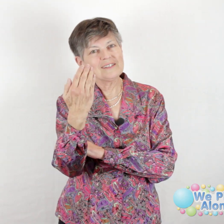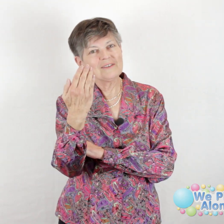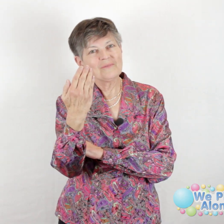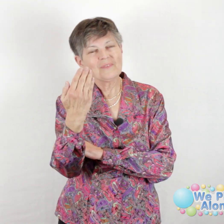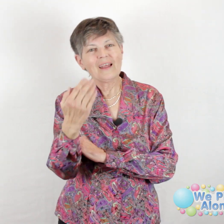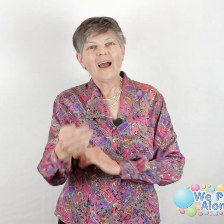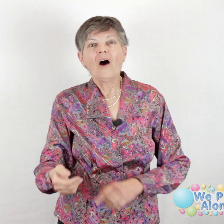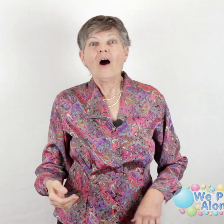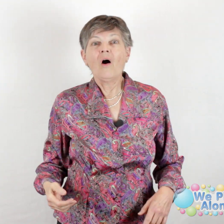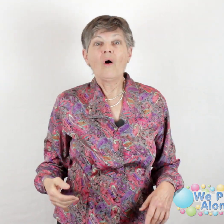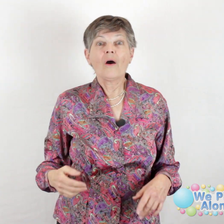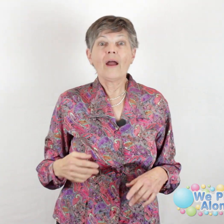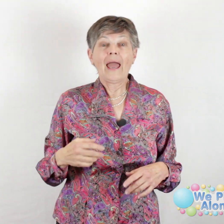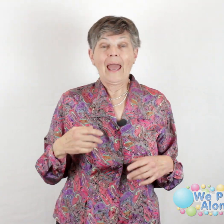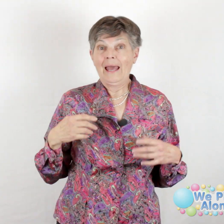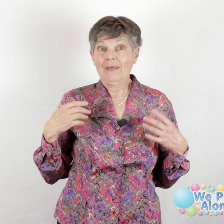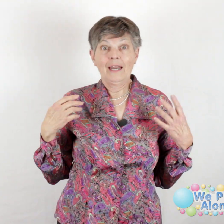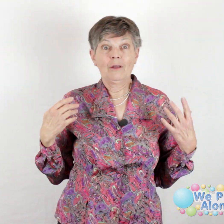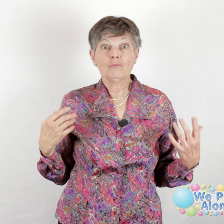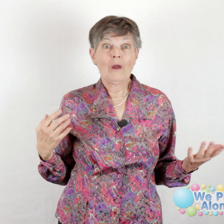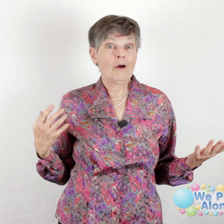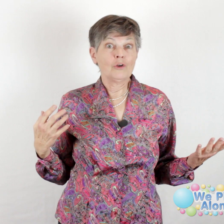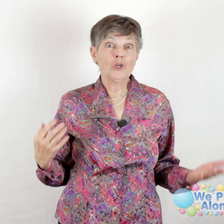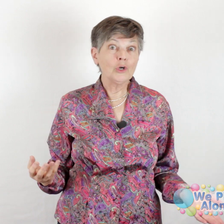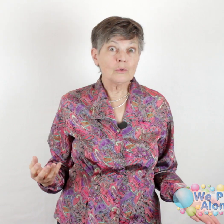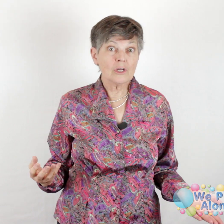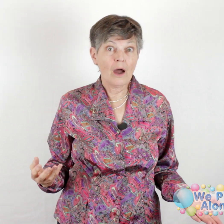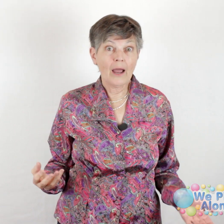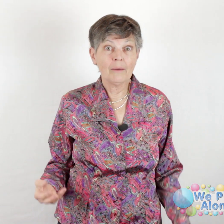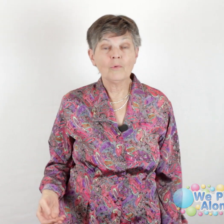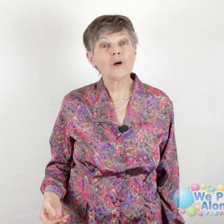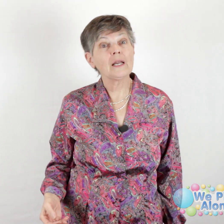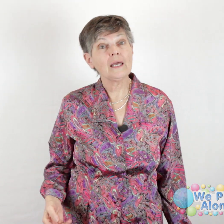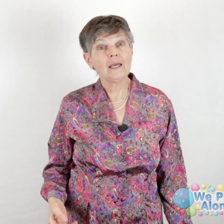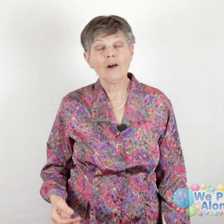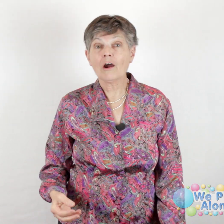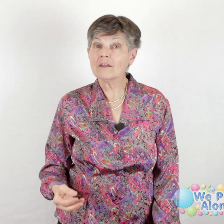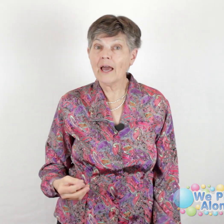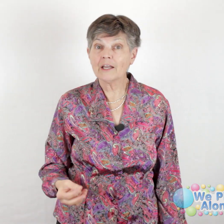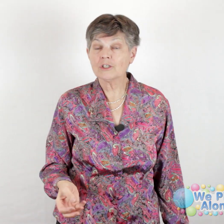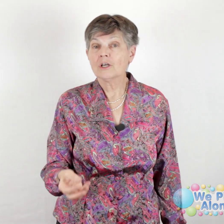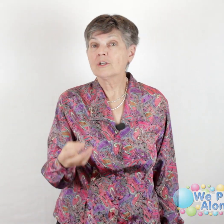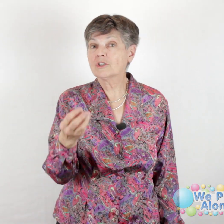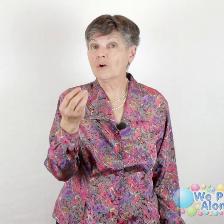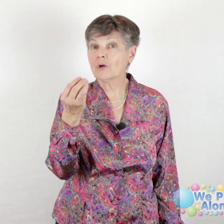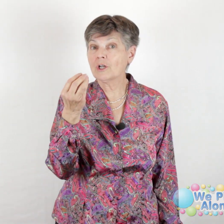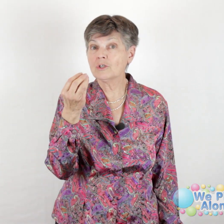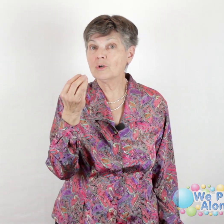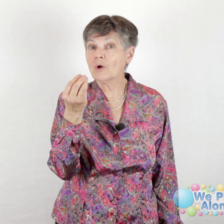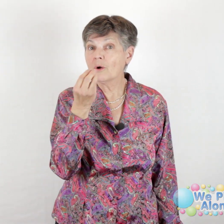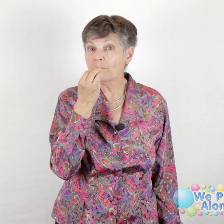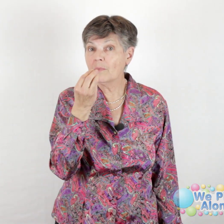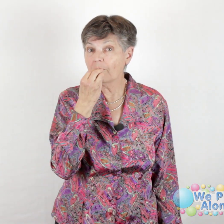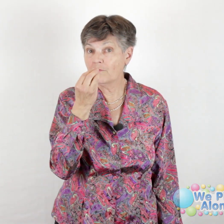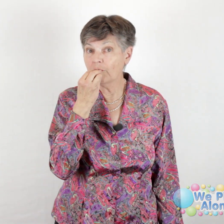breakfast, and then at around noontime, we're going to eat our lunch. So you're going to do